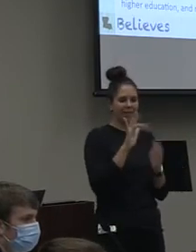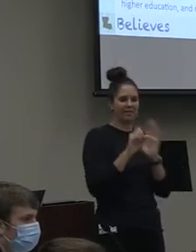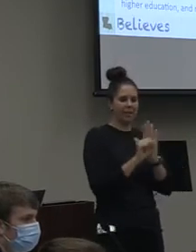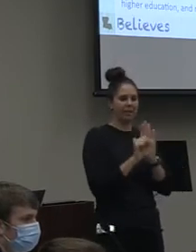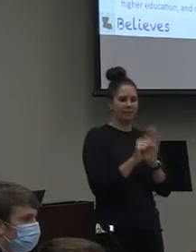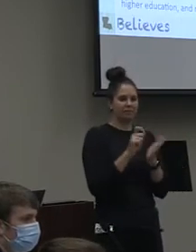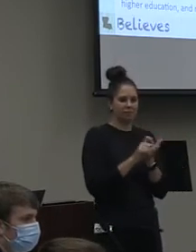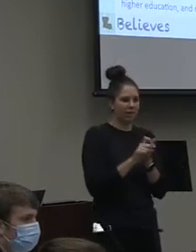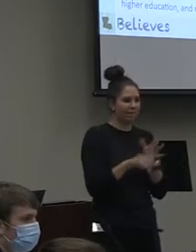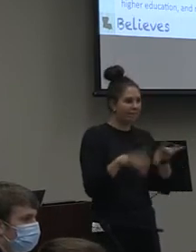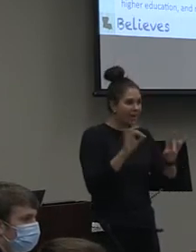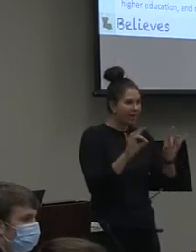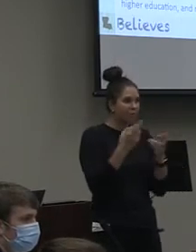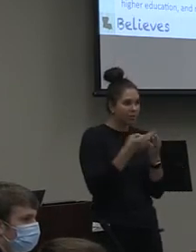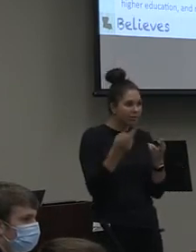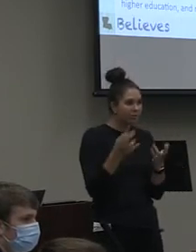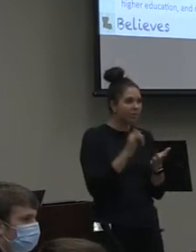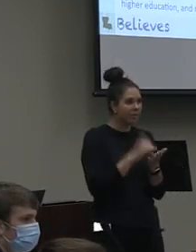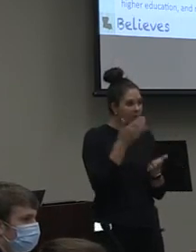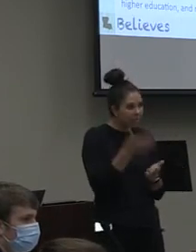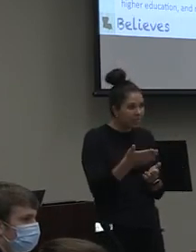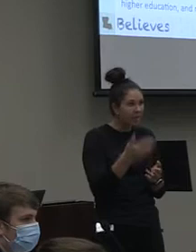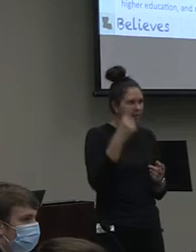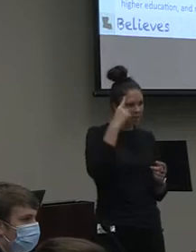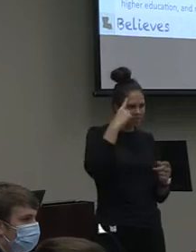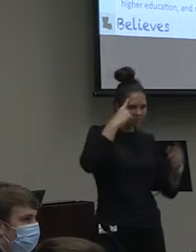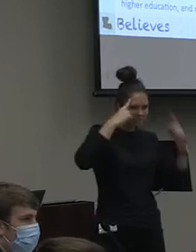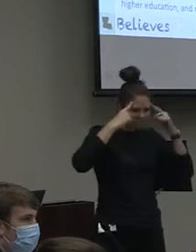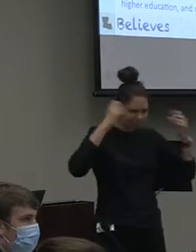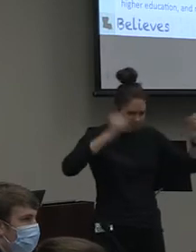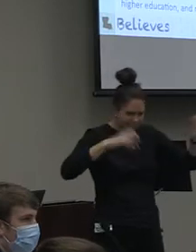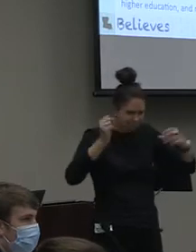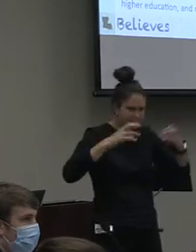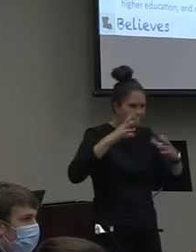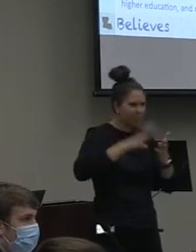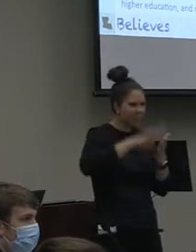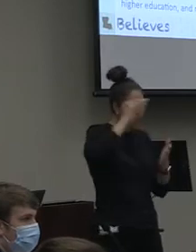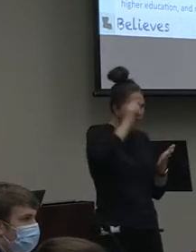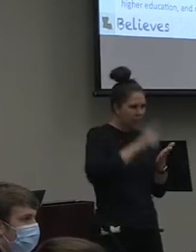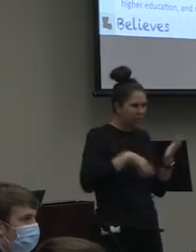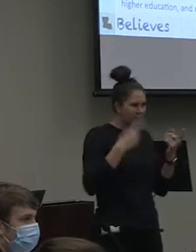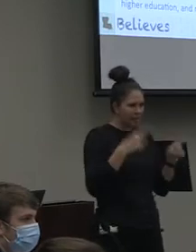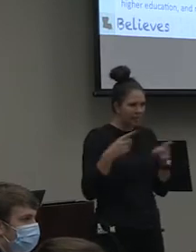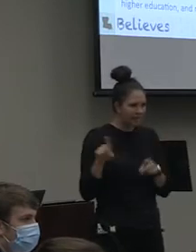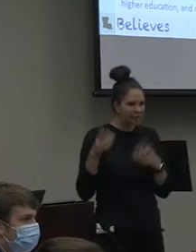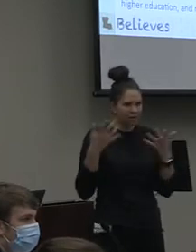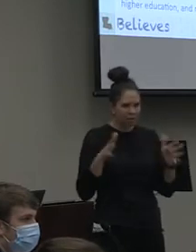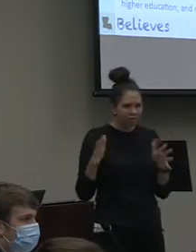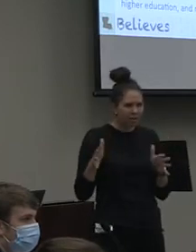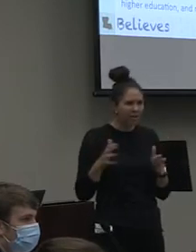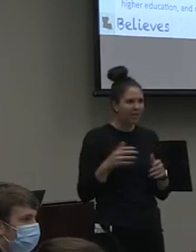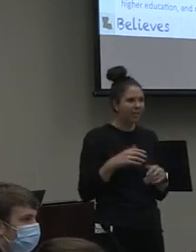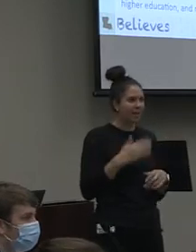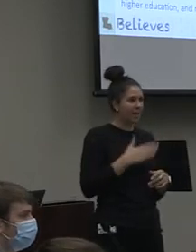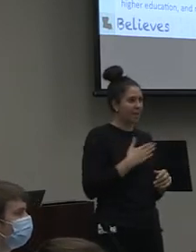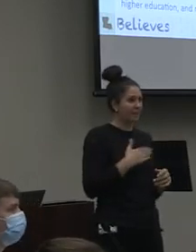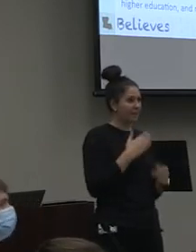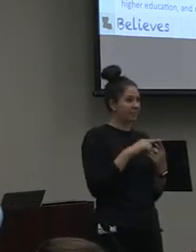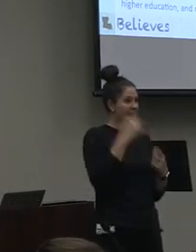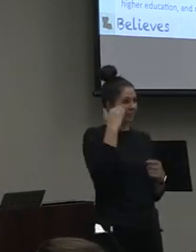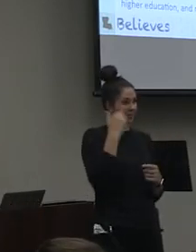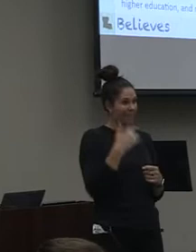finding different resources that were there and putting our heads together and kind of learning what's happening already. I was happy to know that I feel